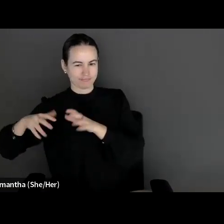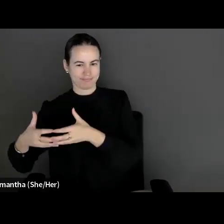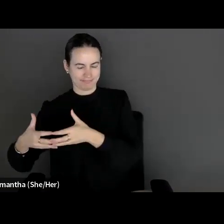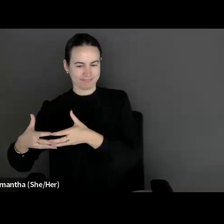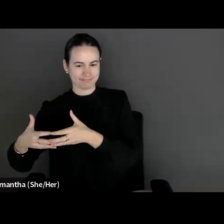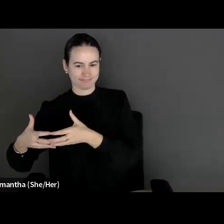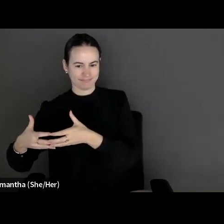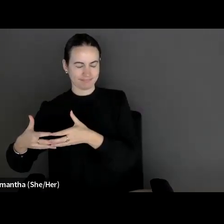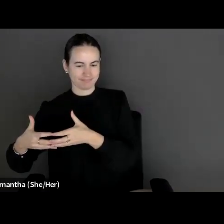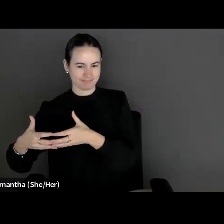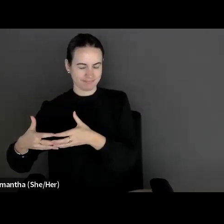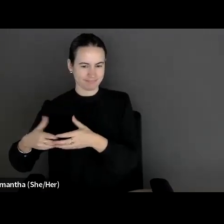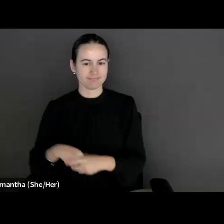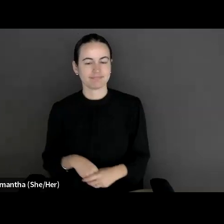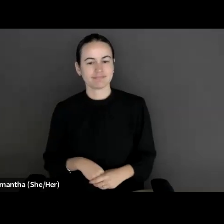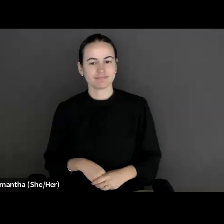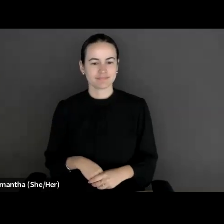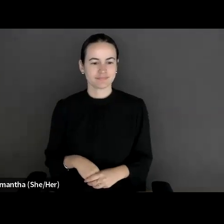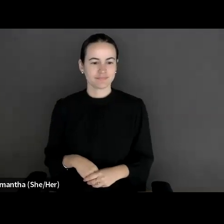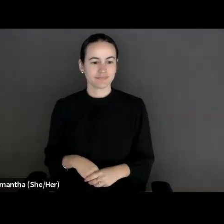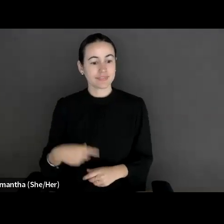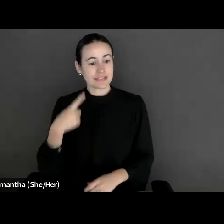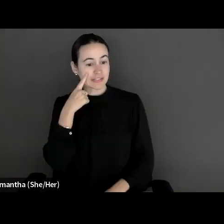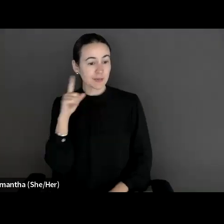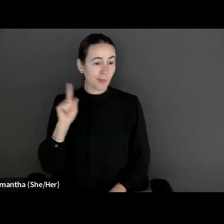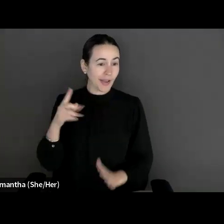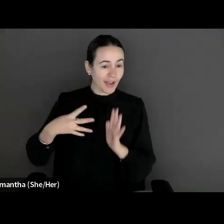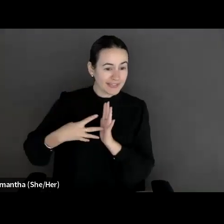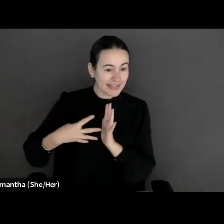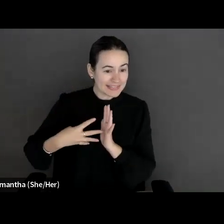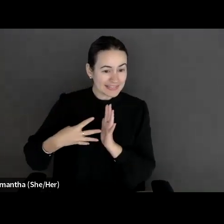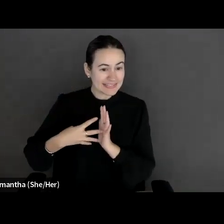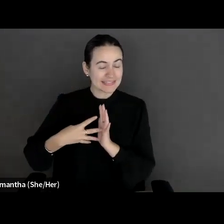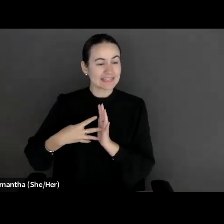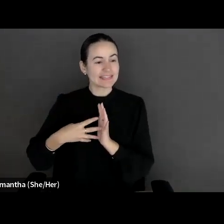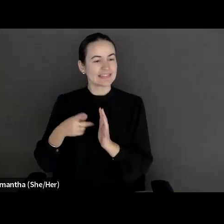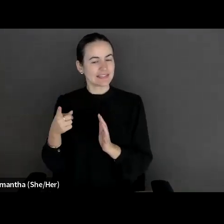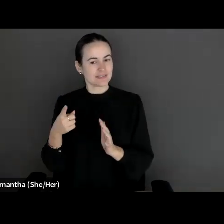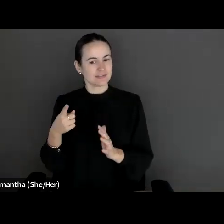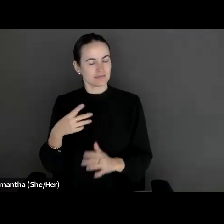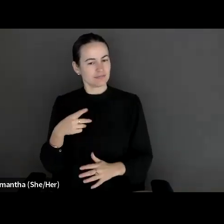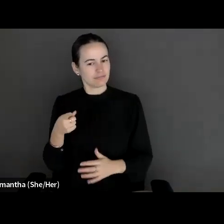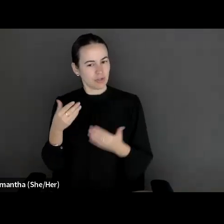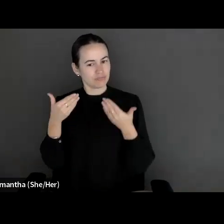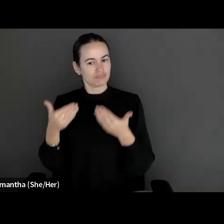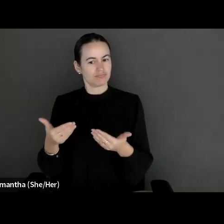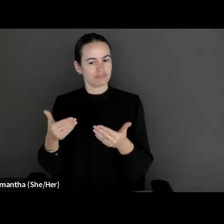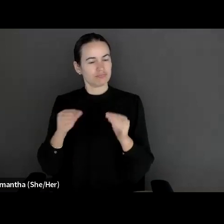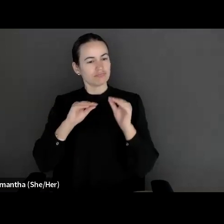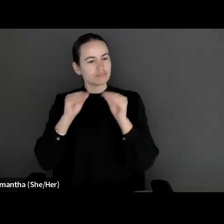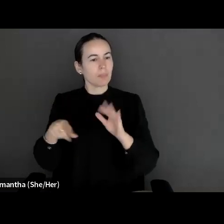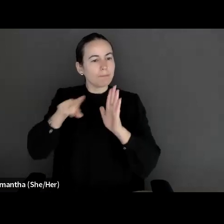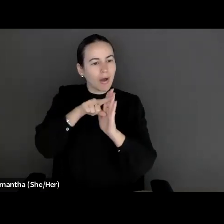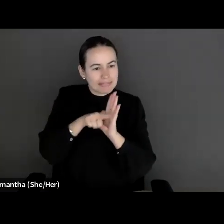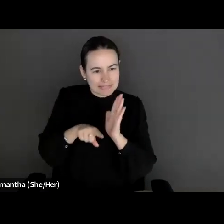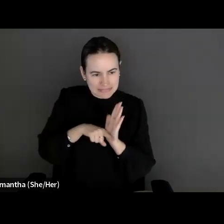policy space that shapes all sorts of things to do with the assessment, we also put the policy context around this